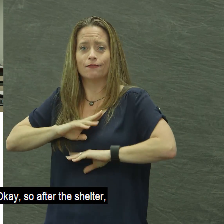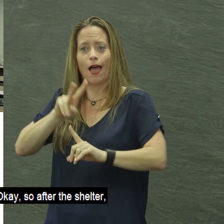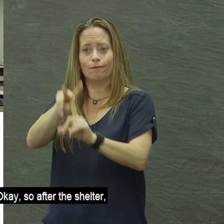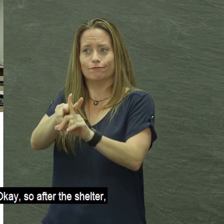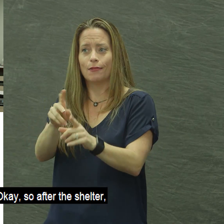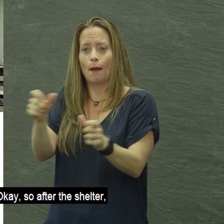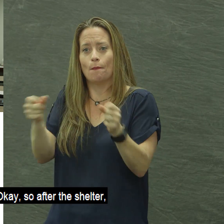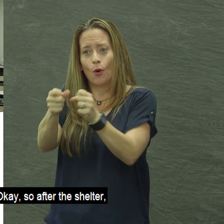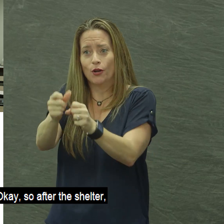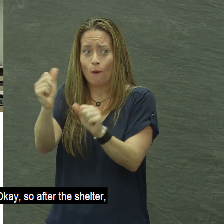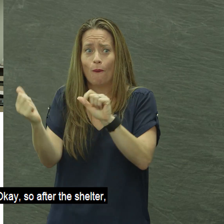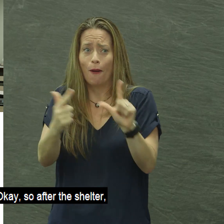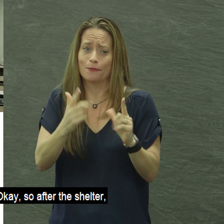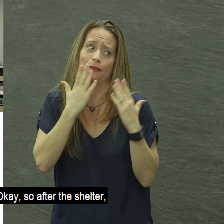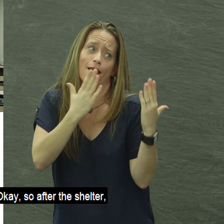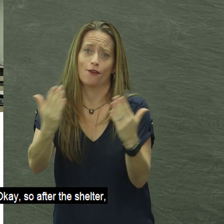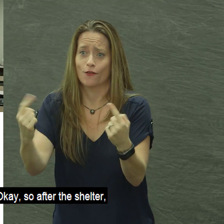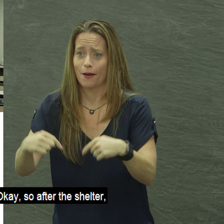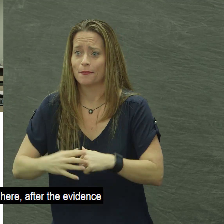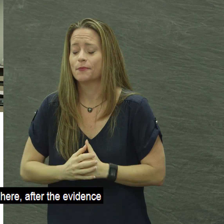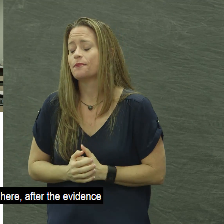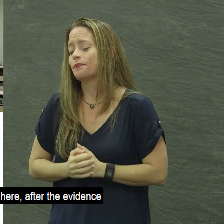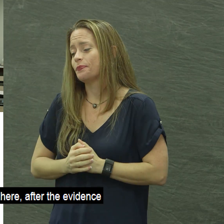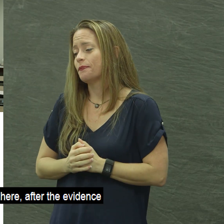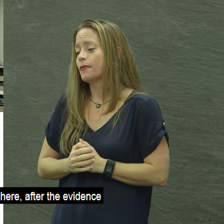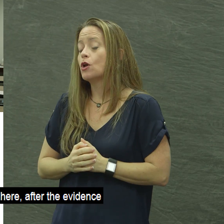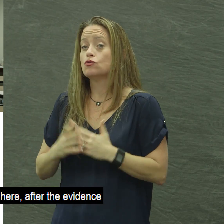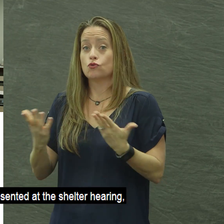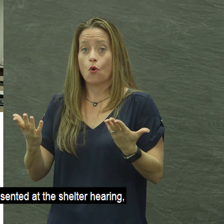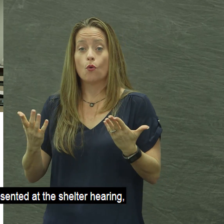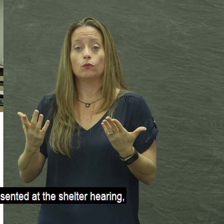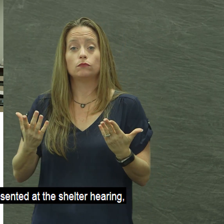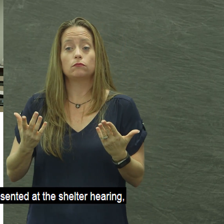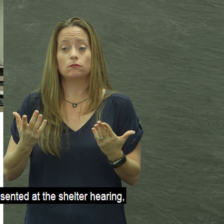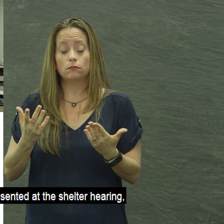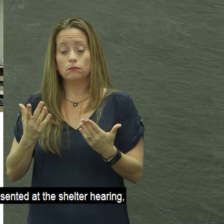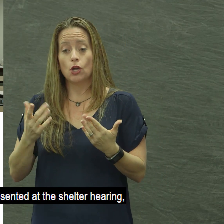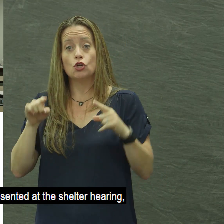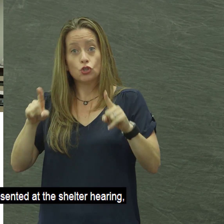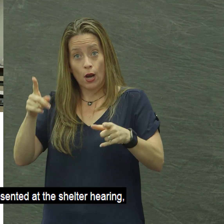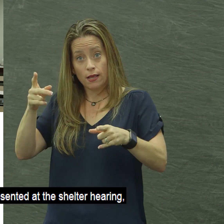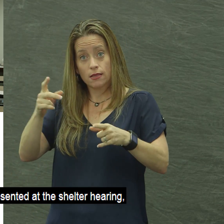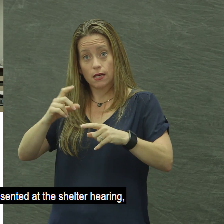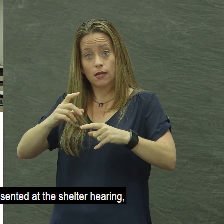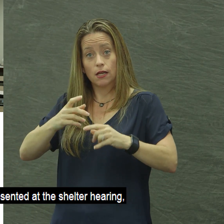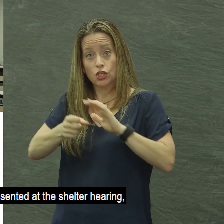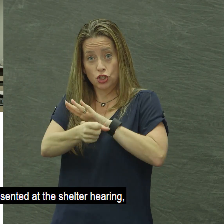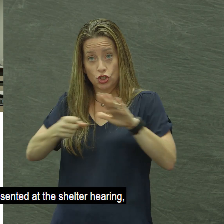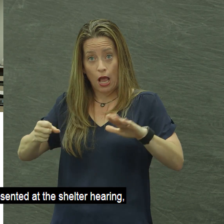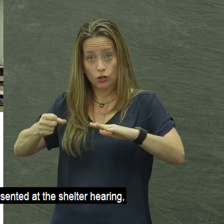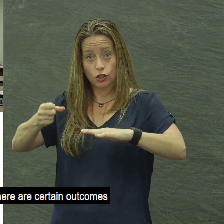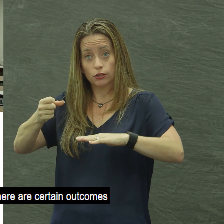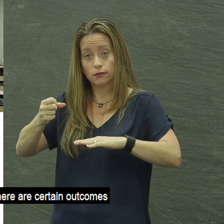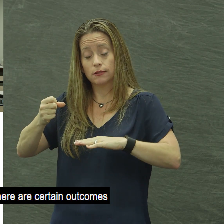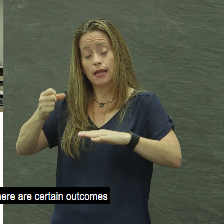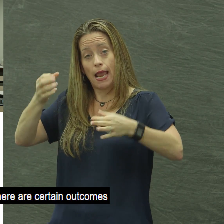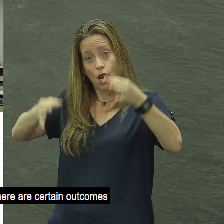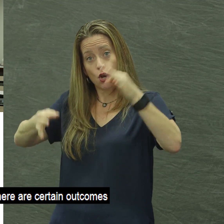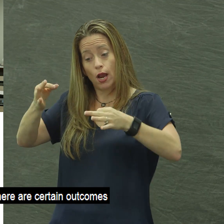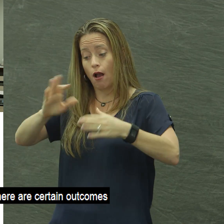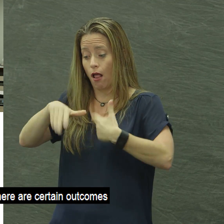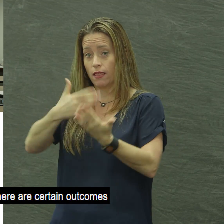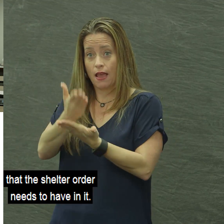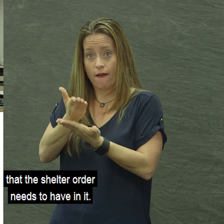Okay, so after the shelter here, after the evidence is presented at the shelter hearing, there are